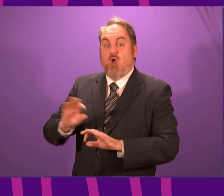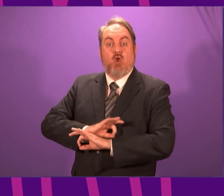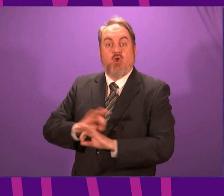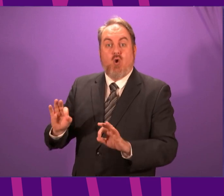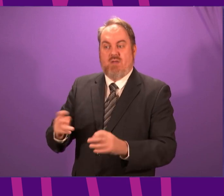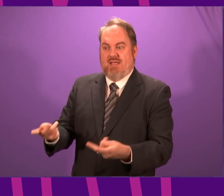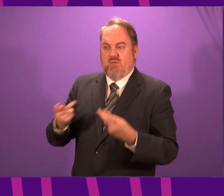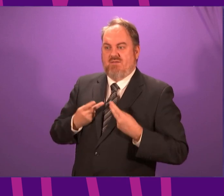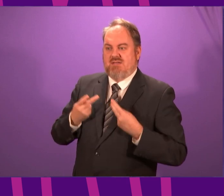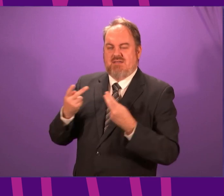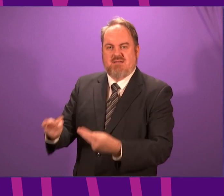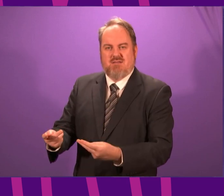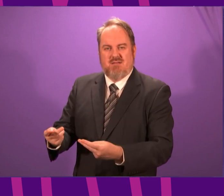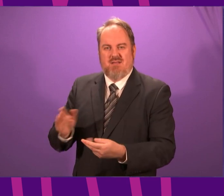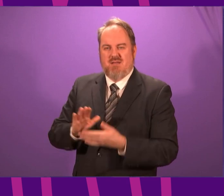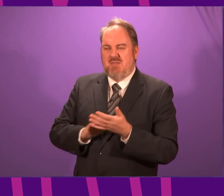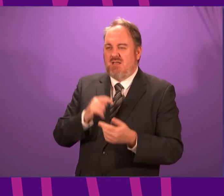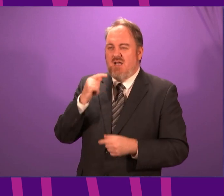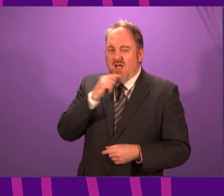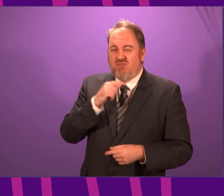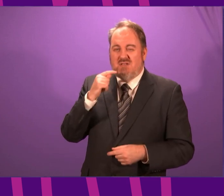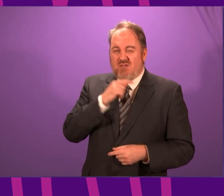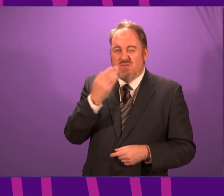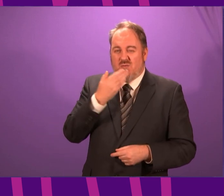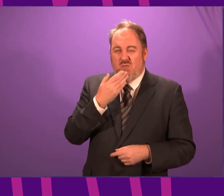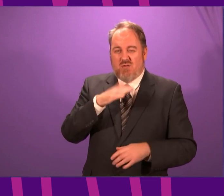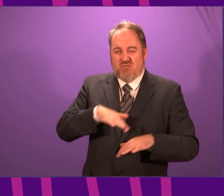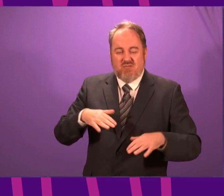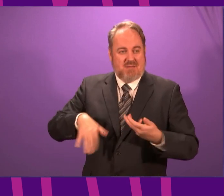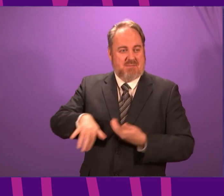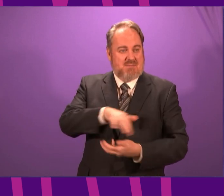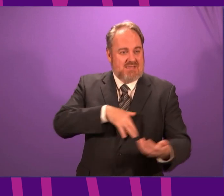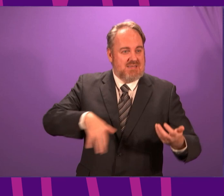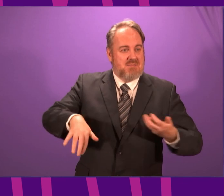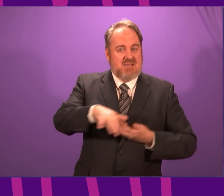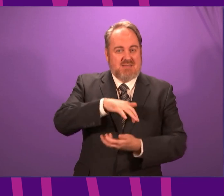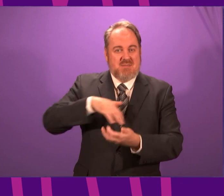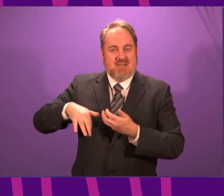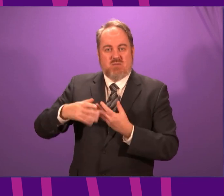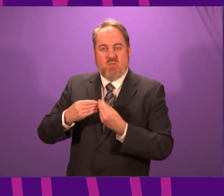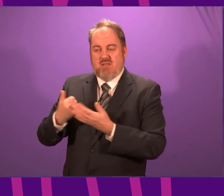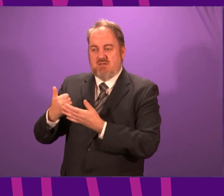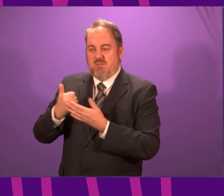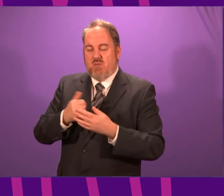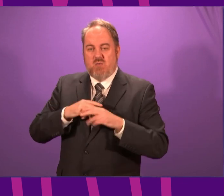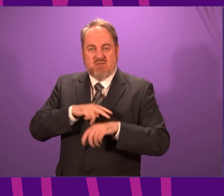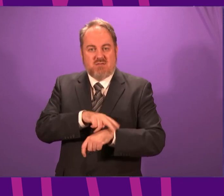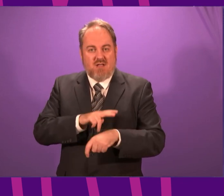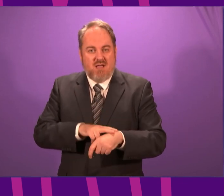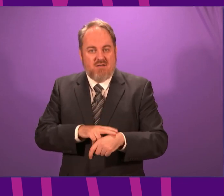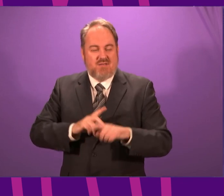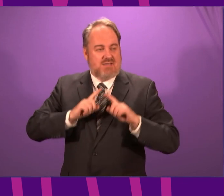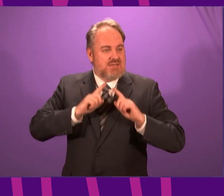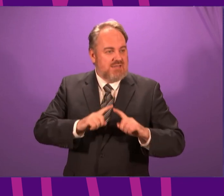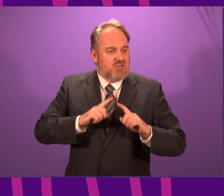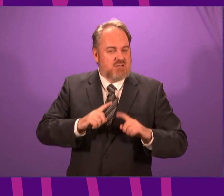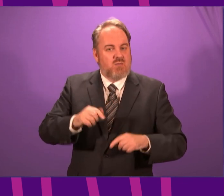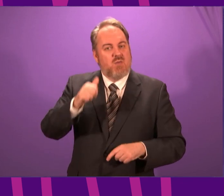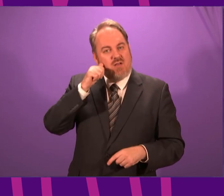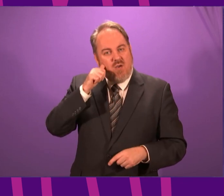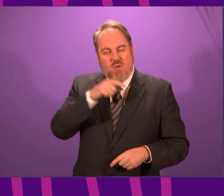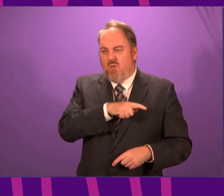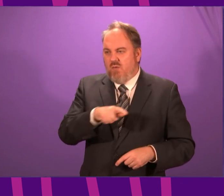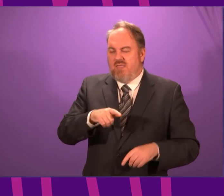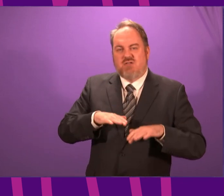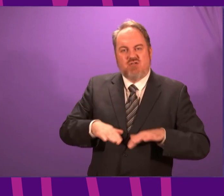science that allows hundreds of school children to mix with each other and their teachers and support staff. And of course, no one wants schools to close and children to lose